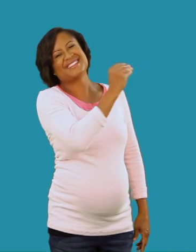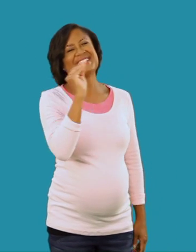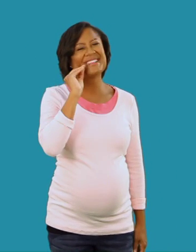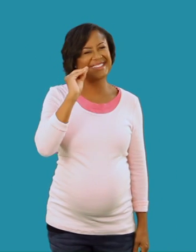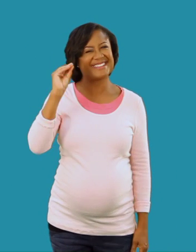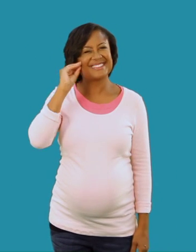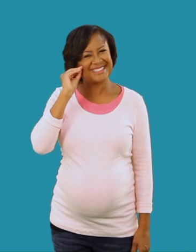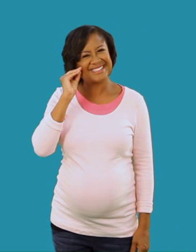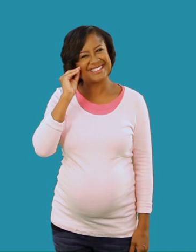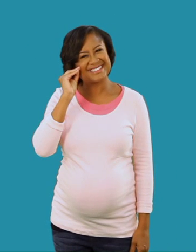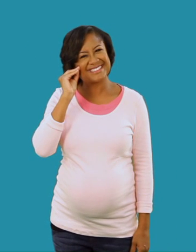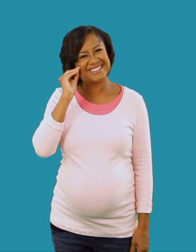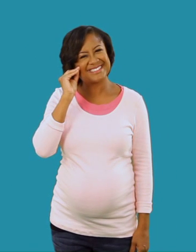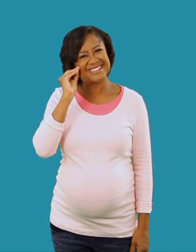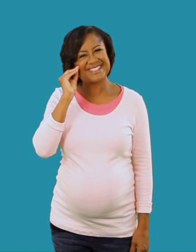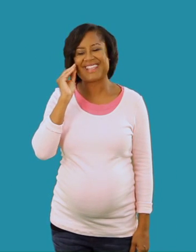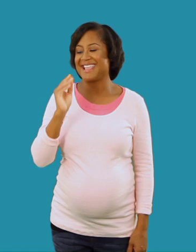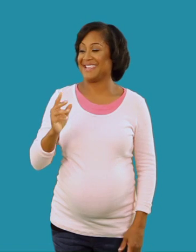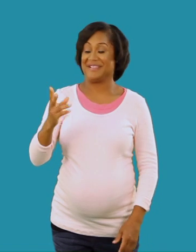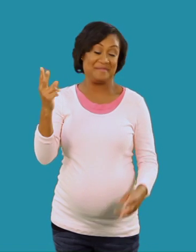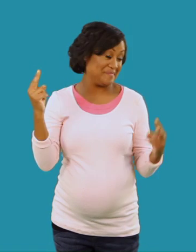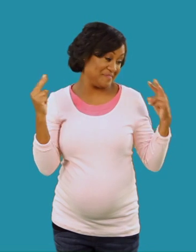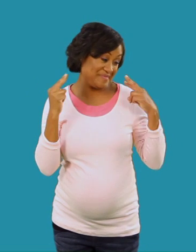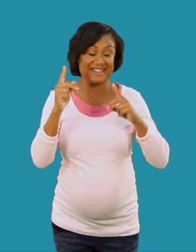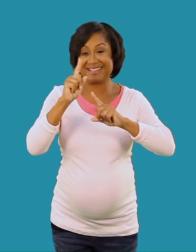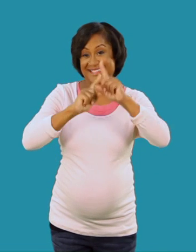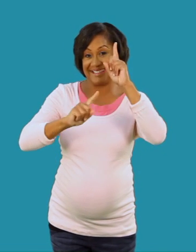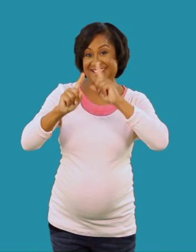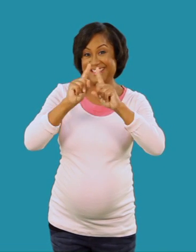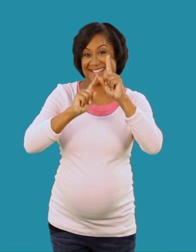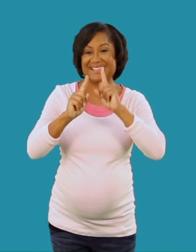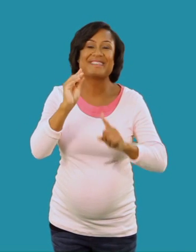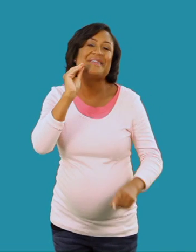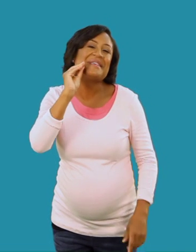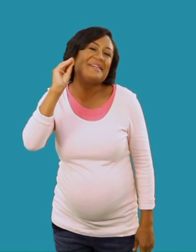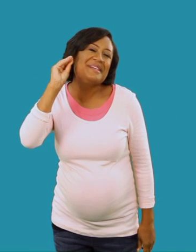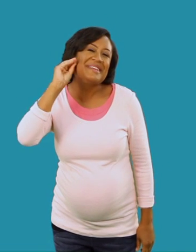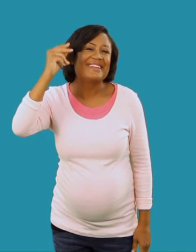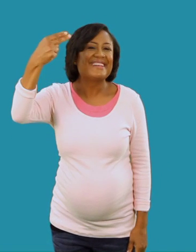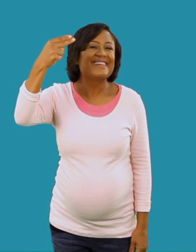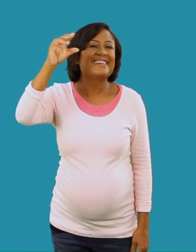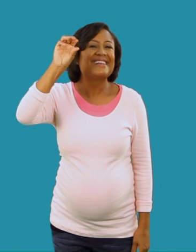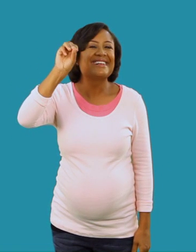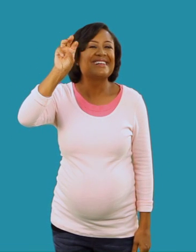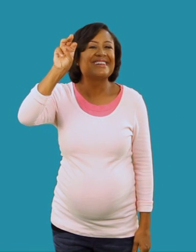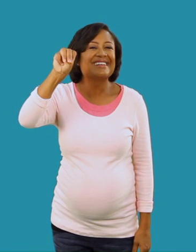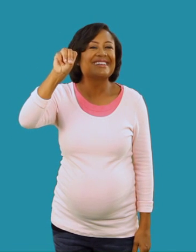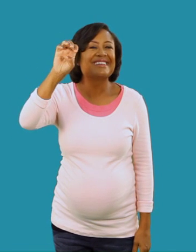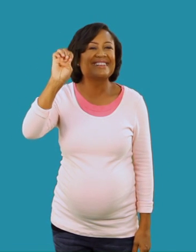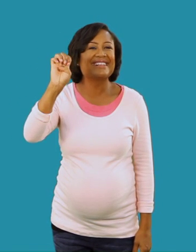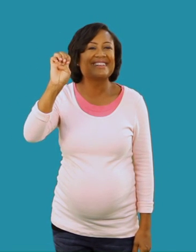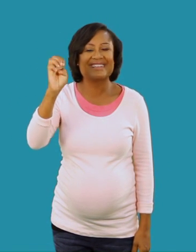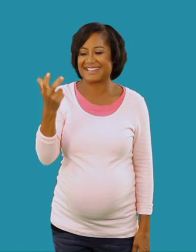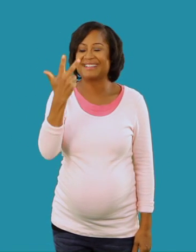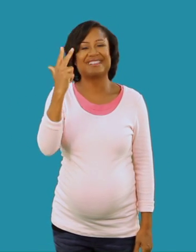home. She signs home, and they all walk happily back to their houses.